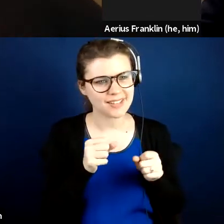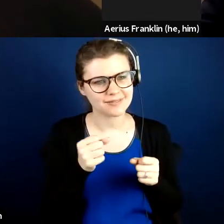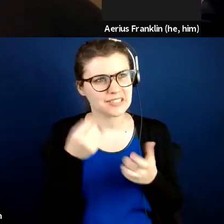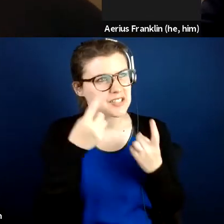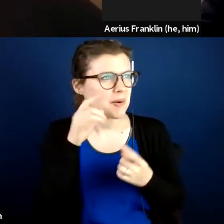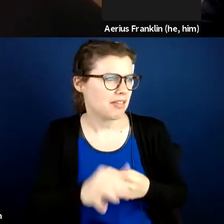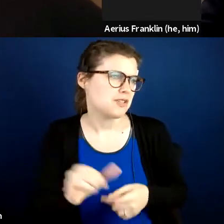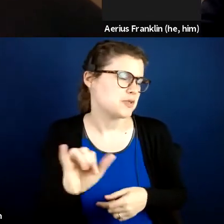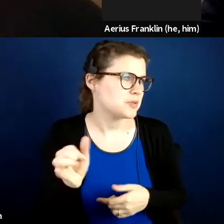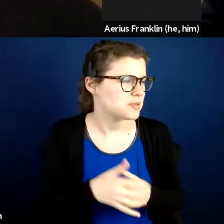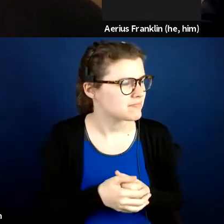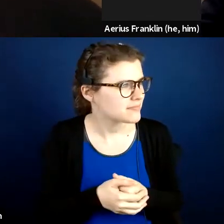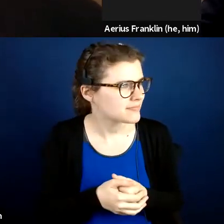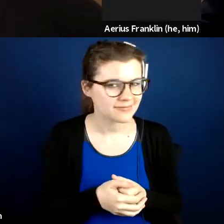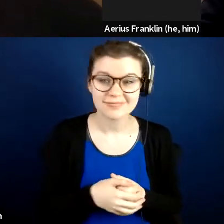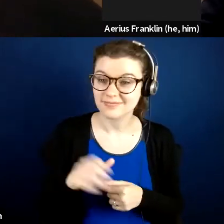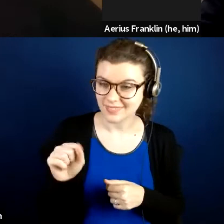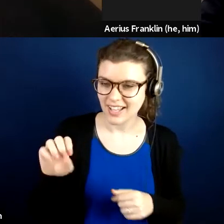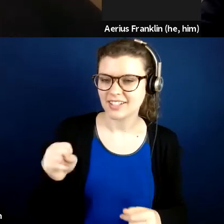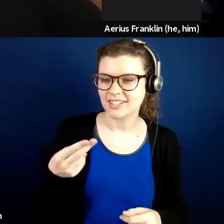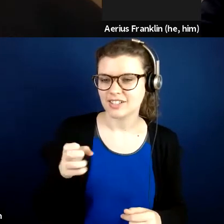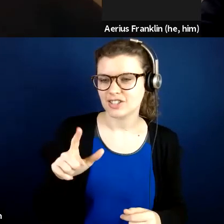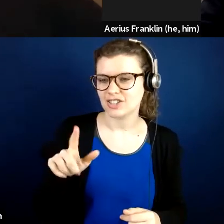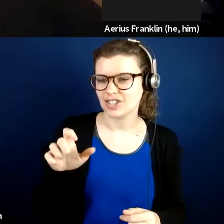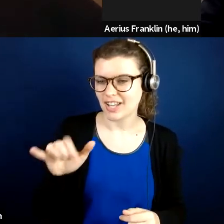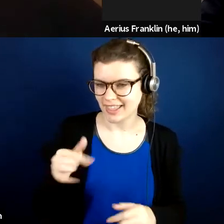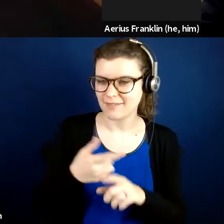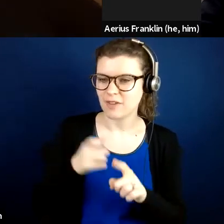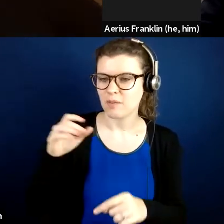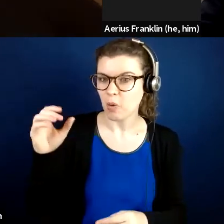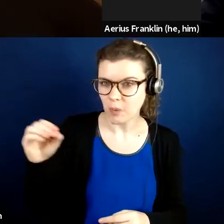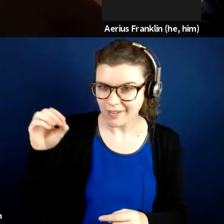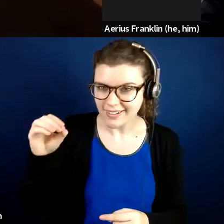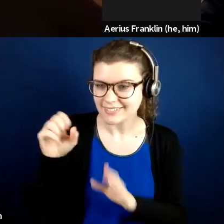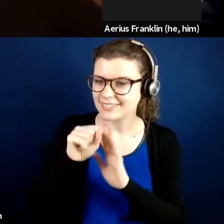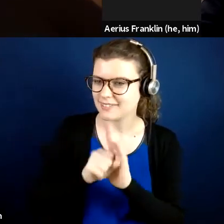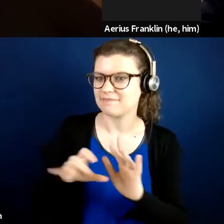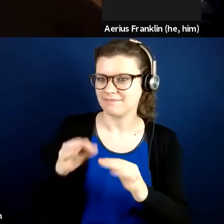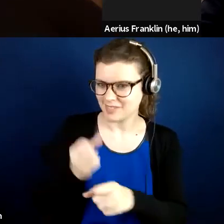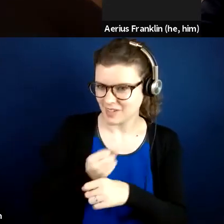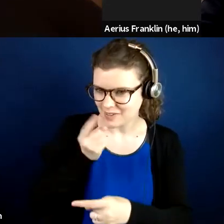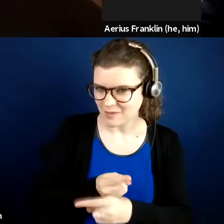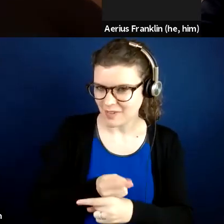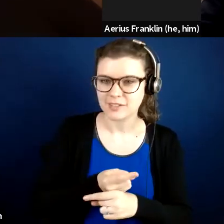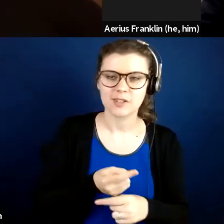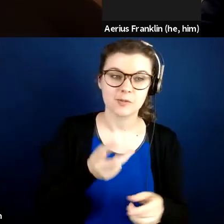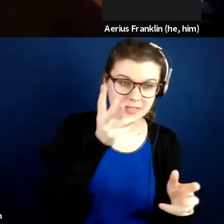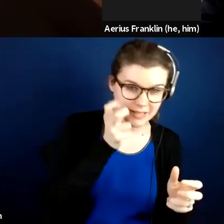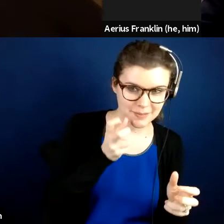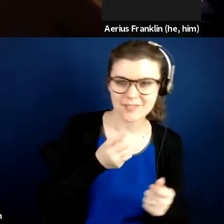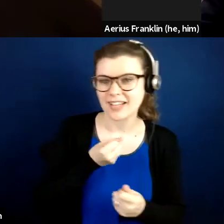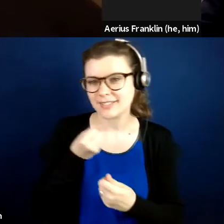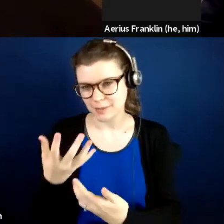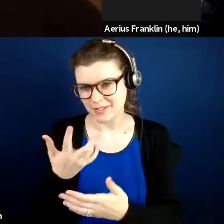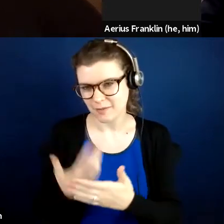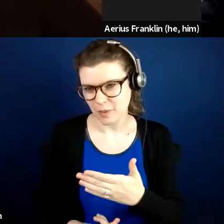too. I mean, yeah, Shelly Emery from Oregon got it. What is receptively and expressively? But no